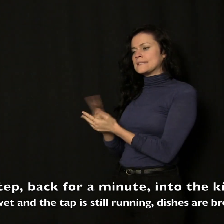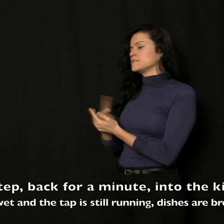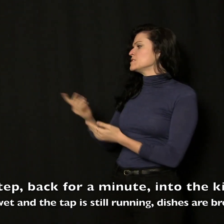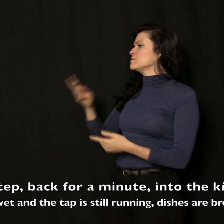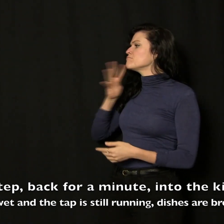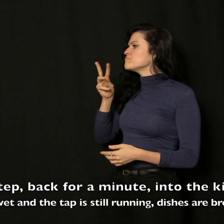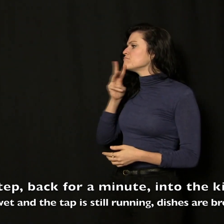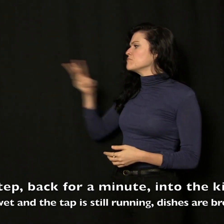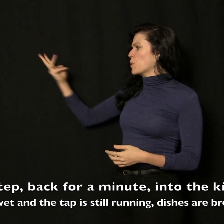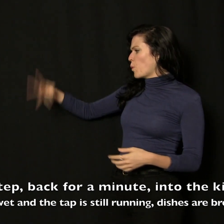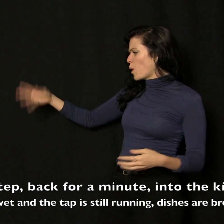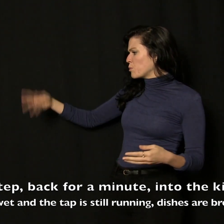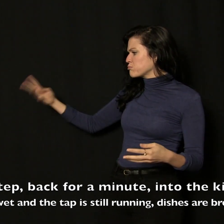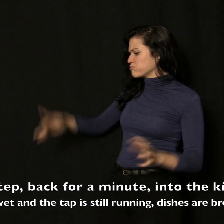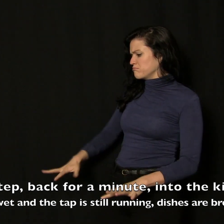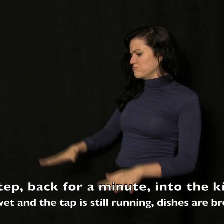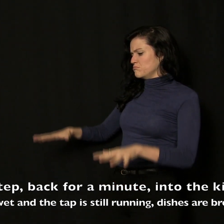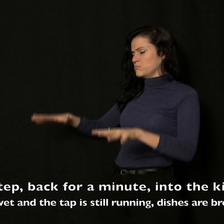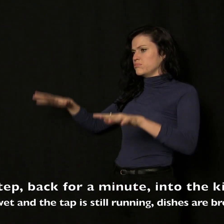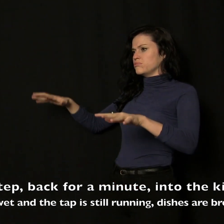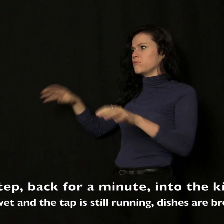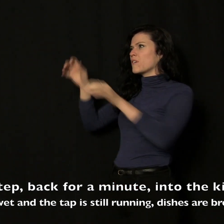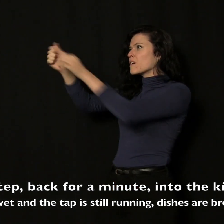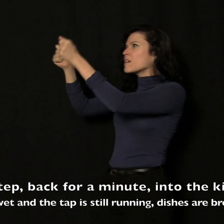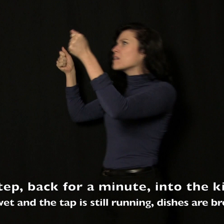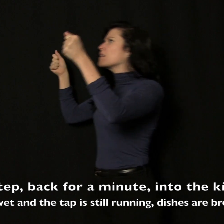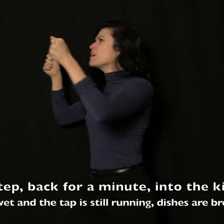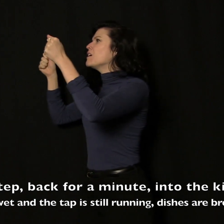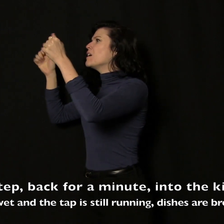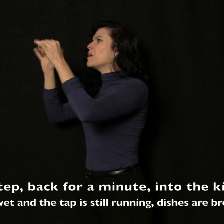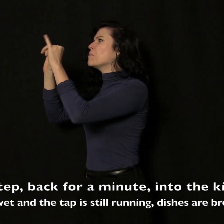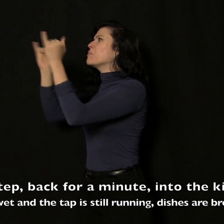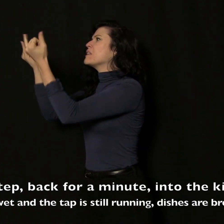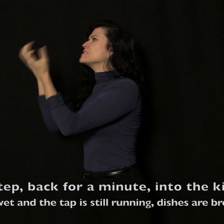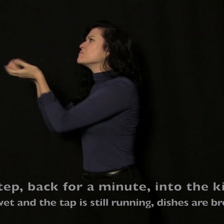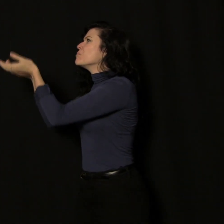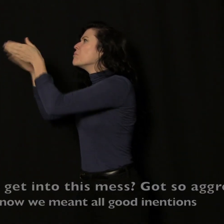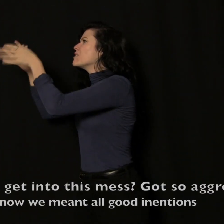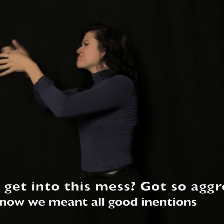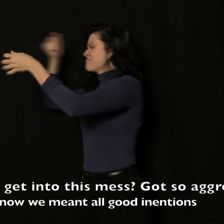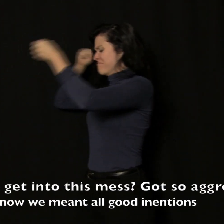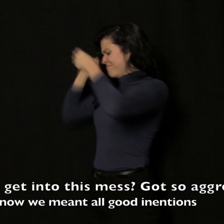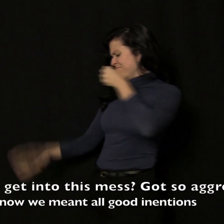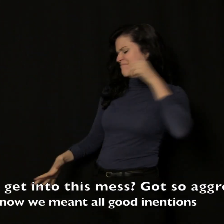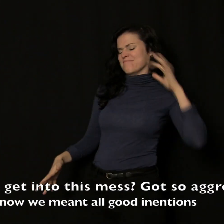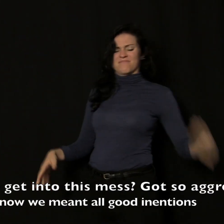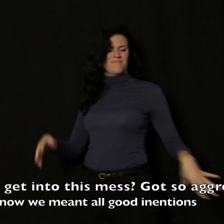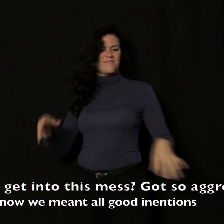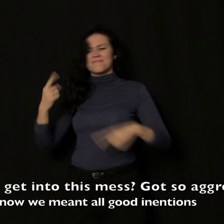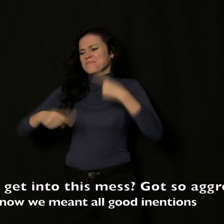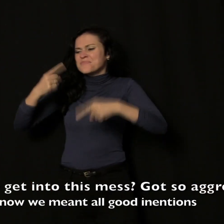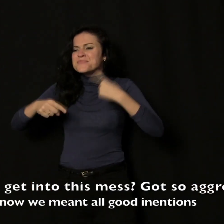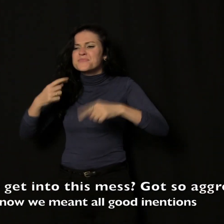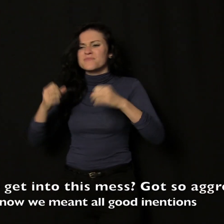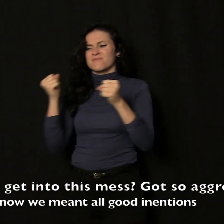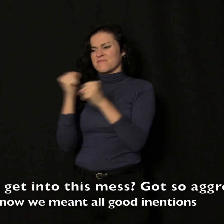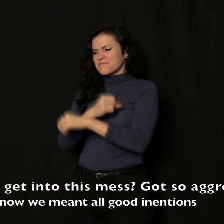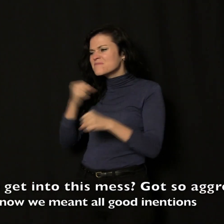Kitchen floors are wet and taps are still running, dishes are broken. How did we get into this mess? Got